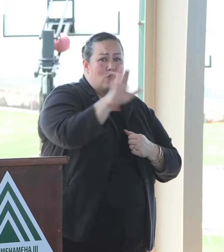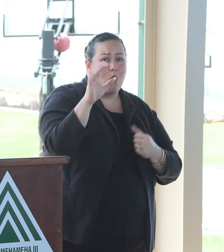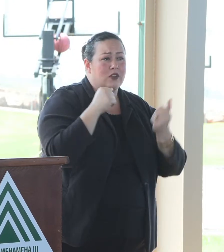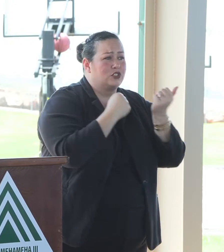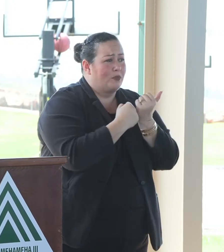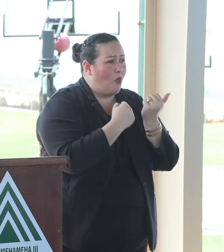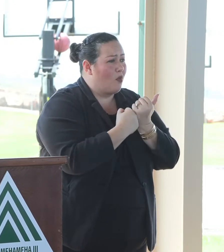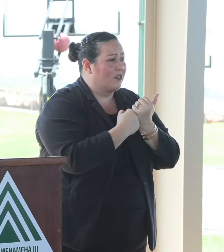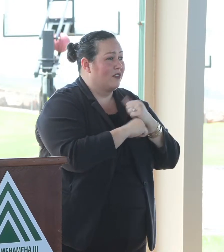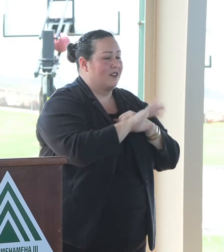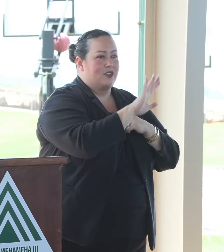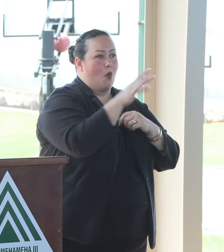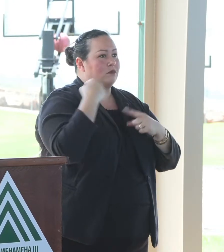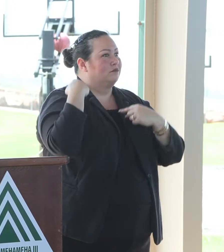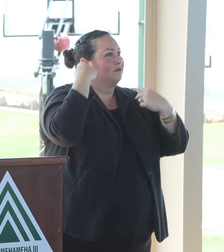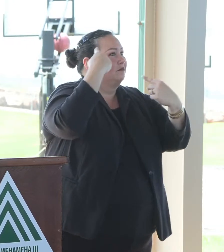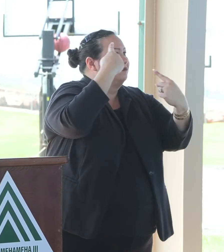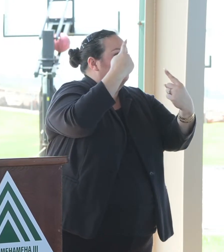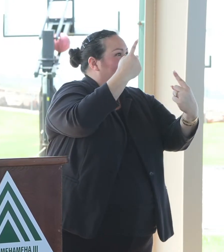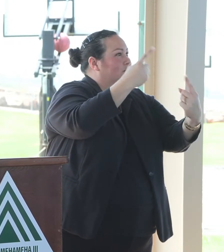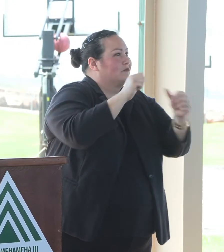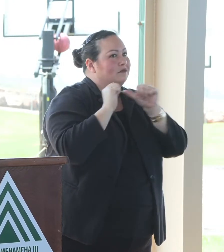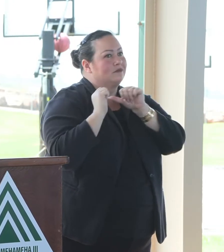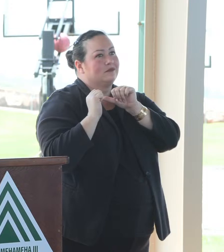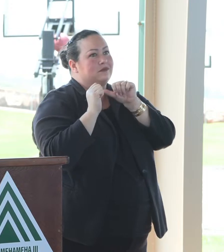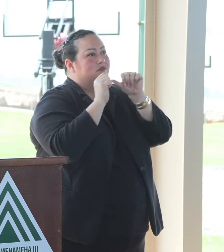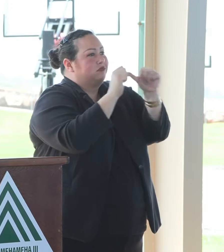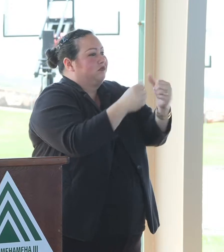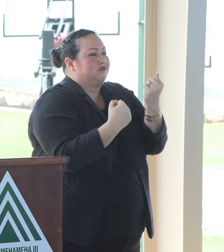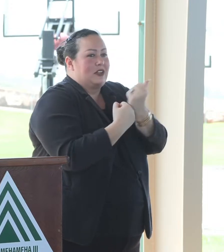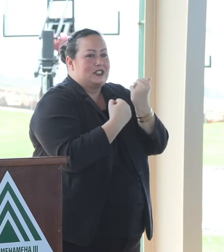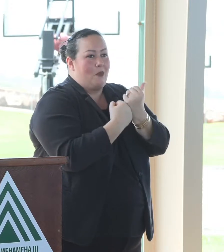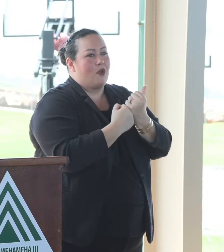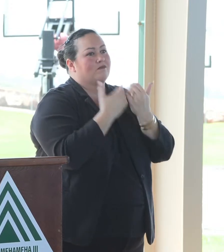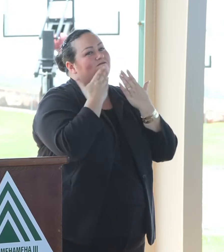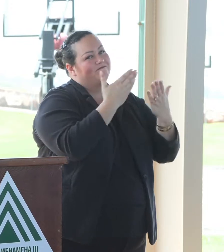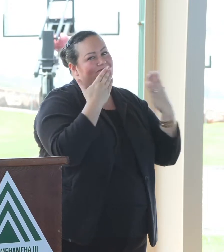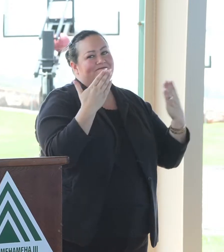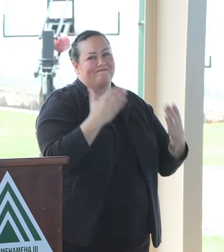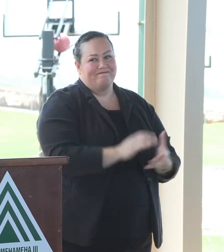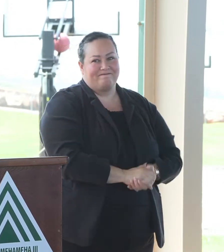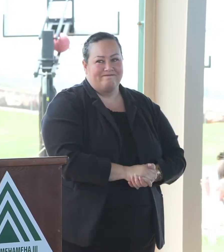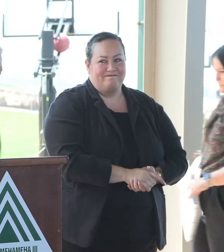your continued support of our students and our community here. Mahalo.